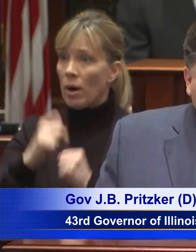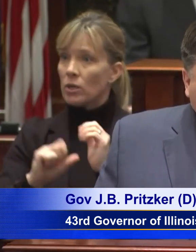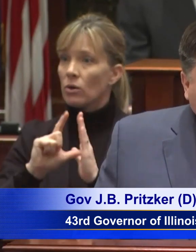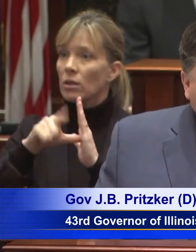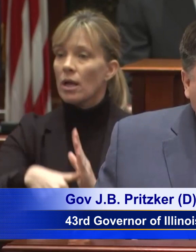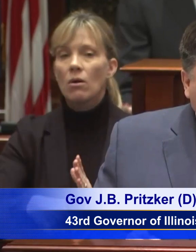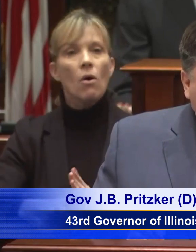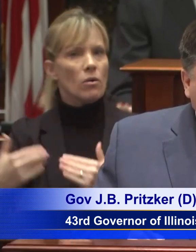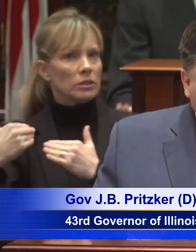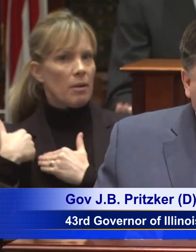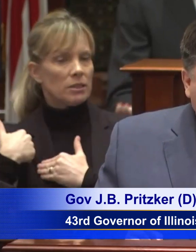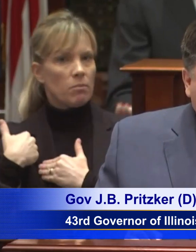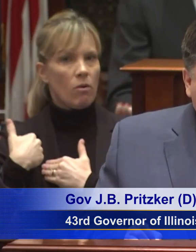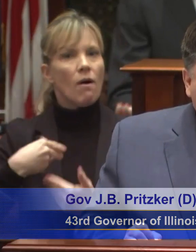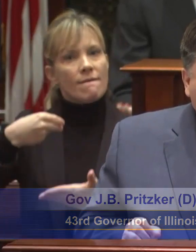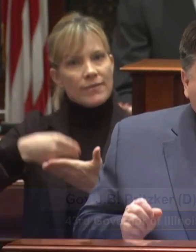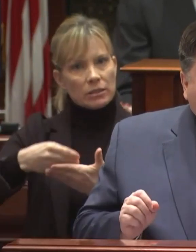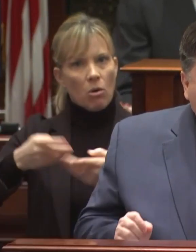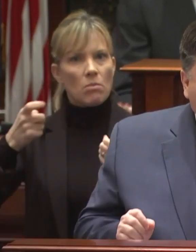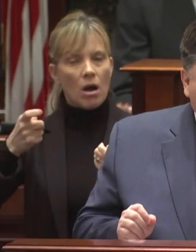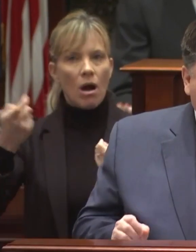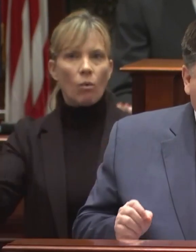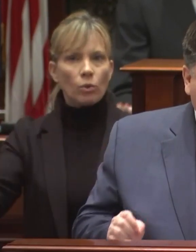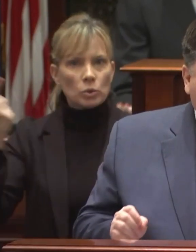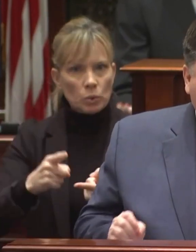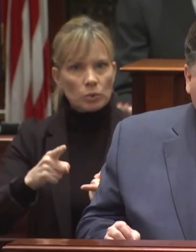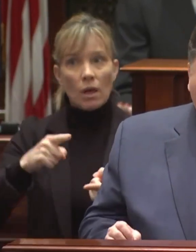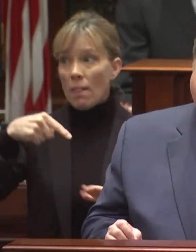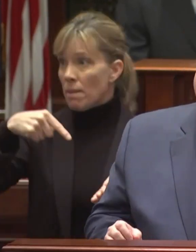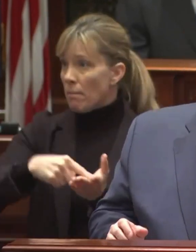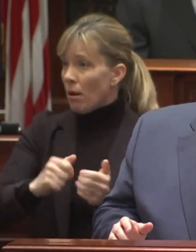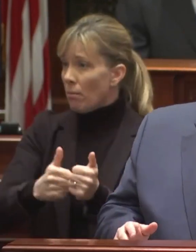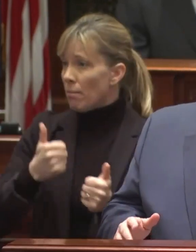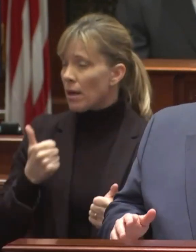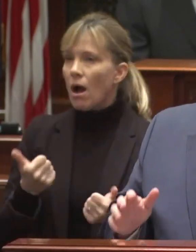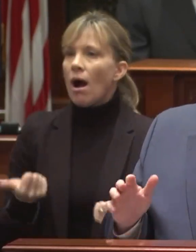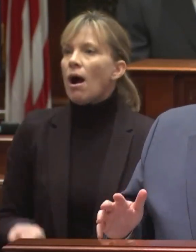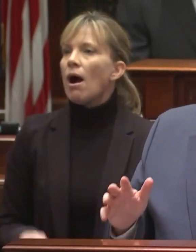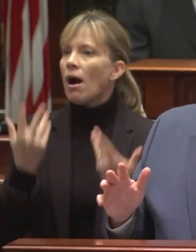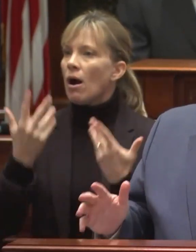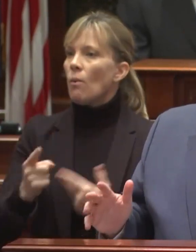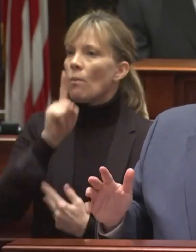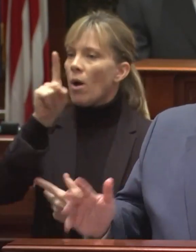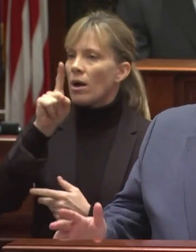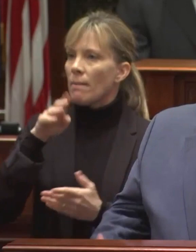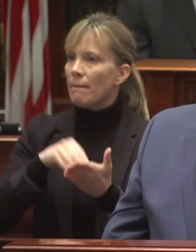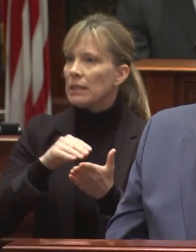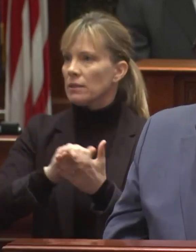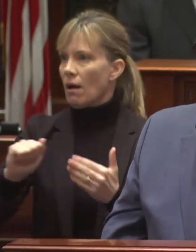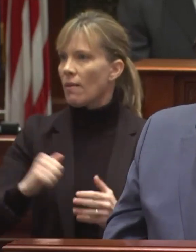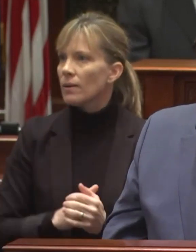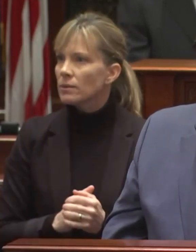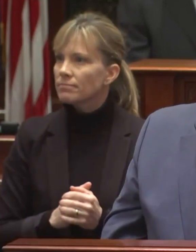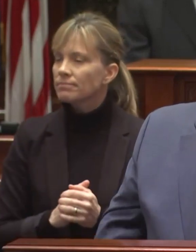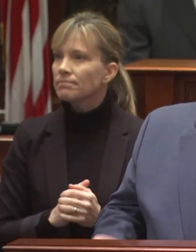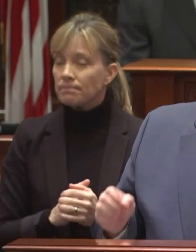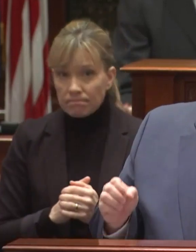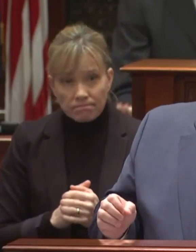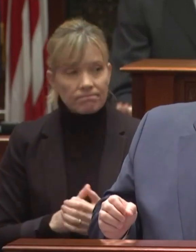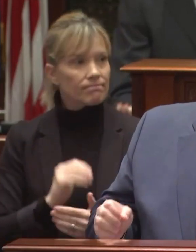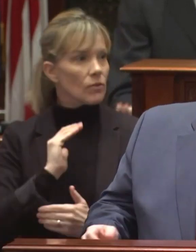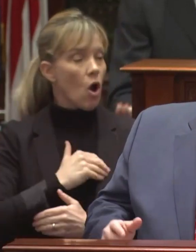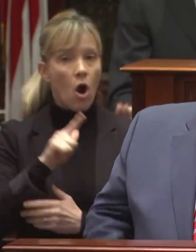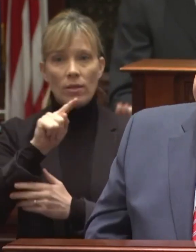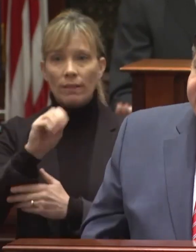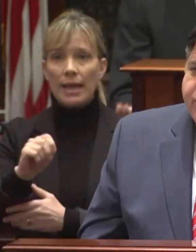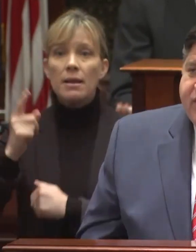later, responsible fiscal management has reduced that bill backlog by nearly $1 billion. Our